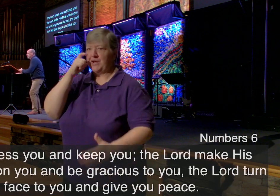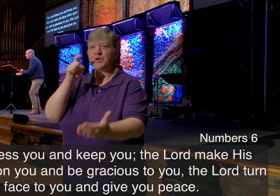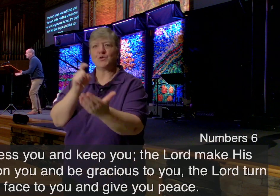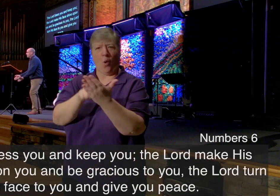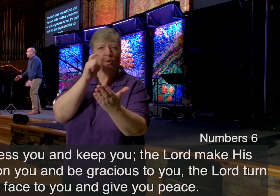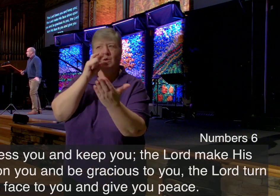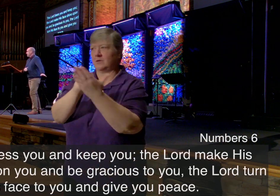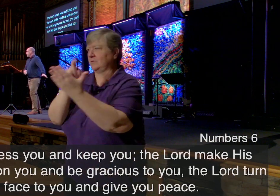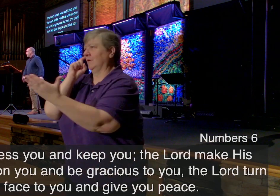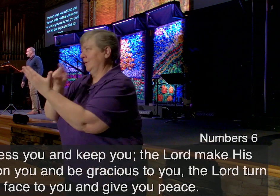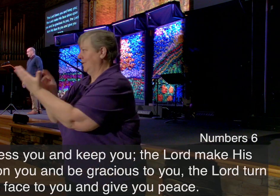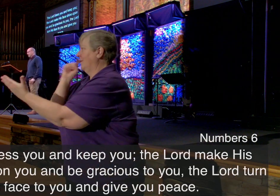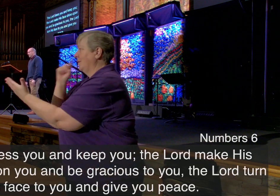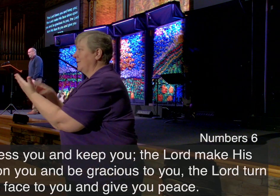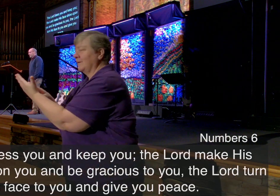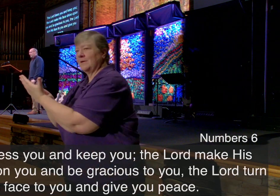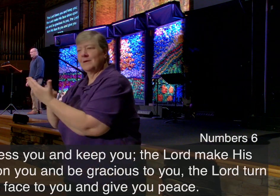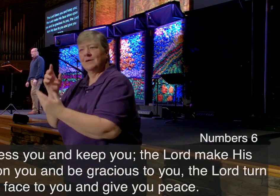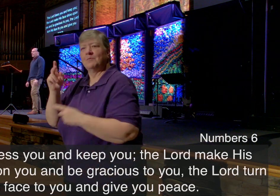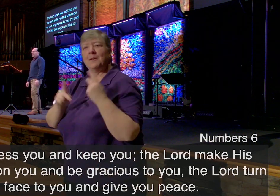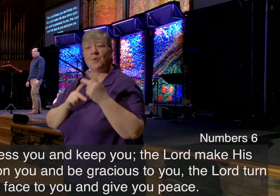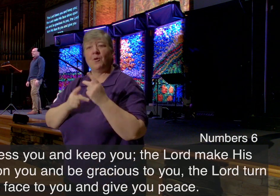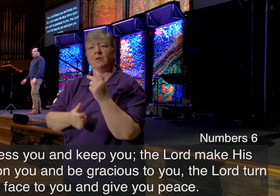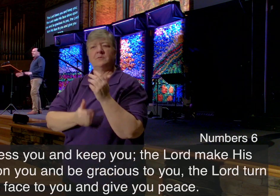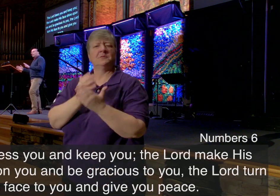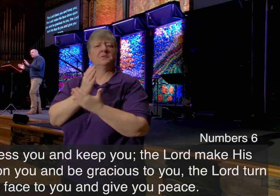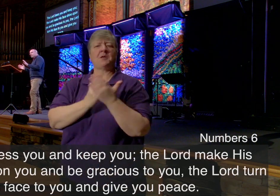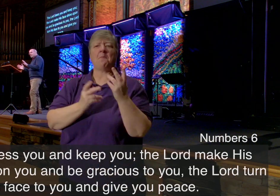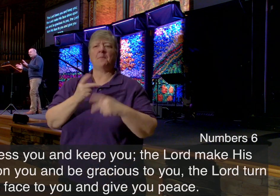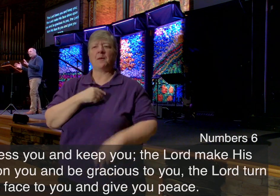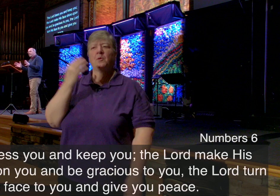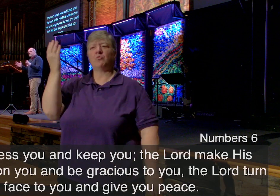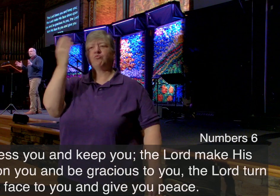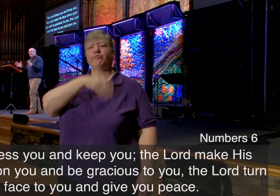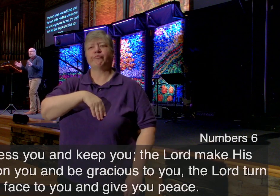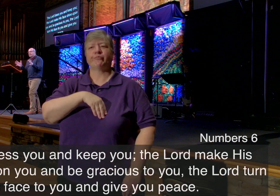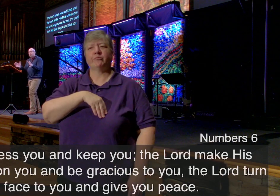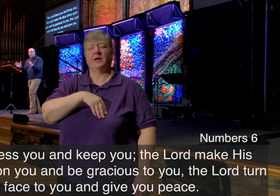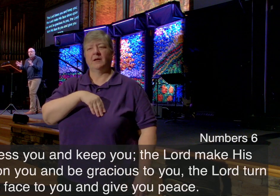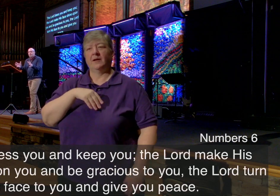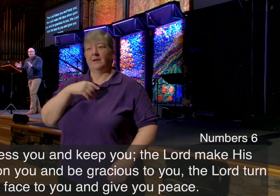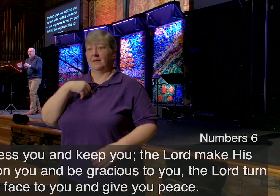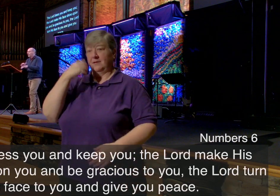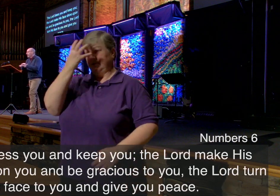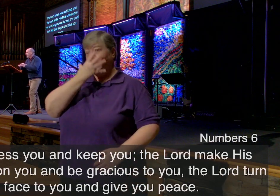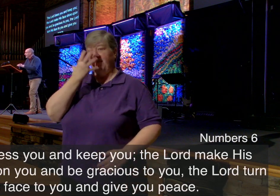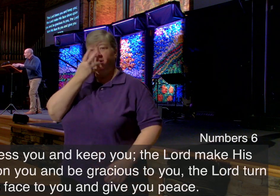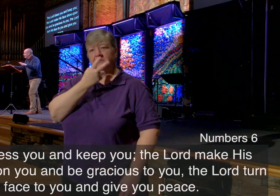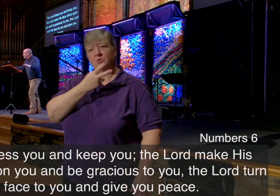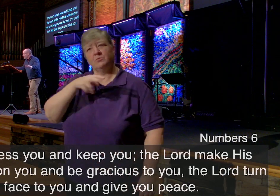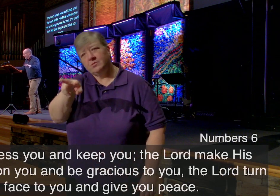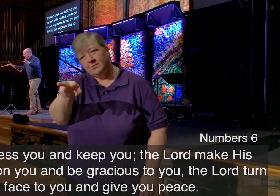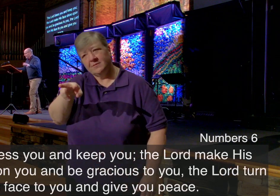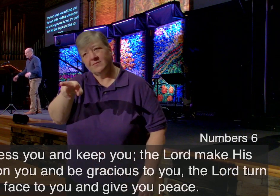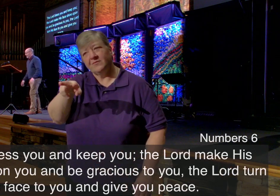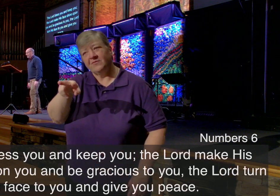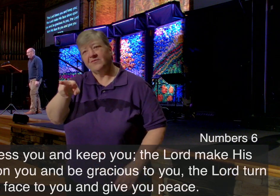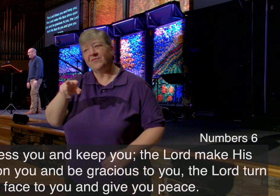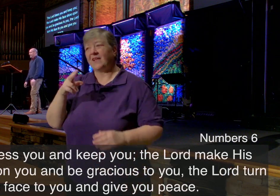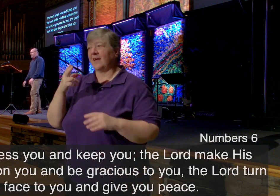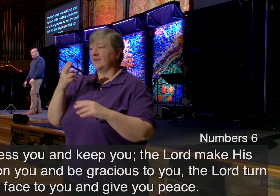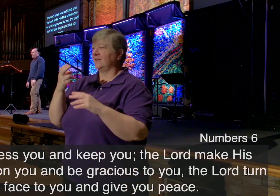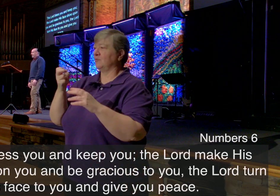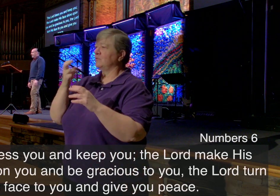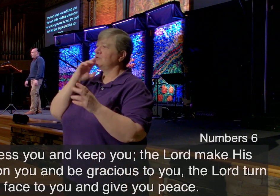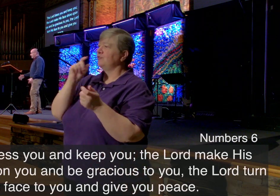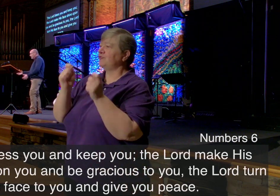people, especially people that nobody else noticed. He would turn his face towards them, and he would